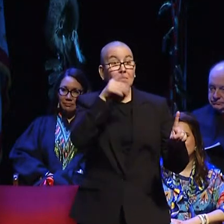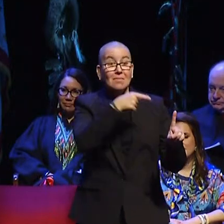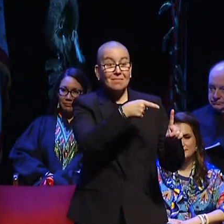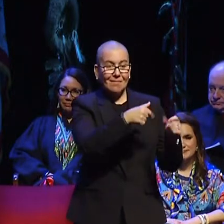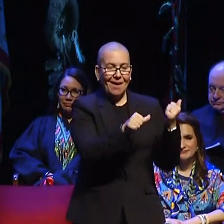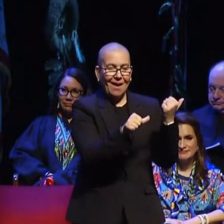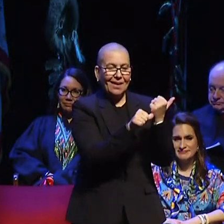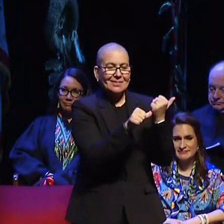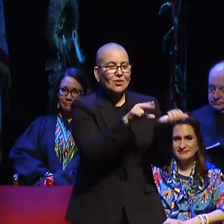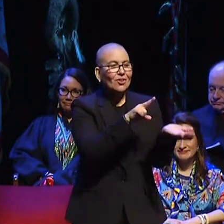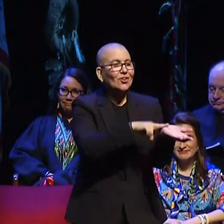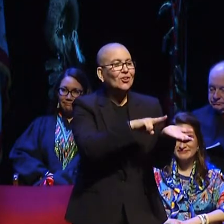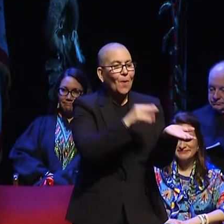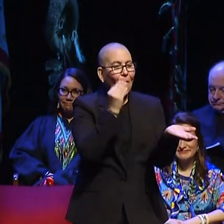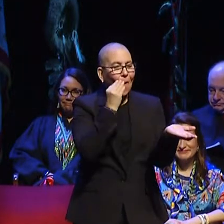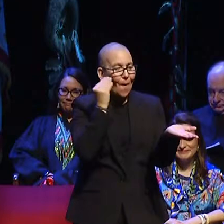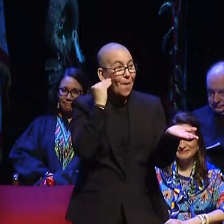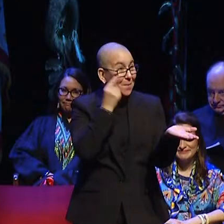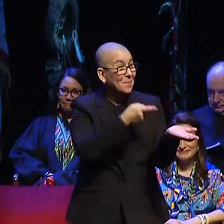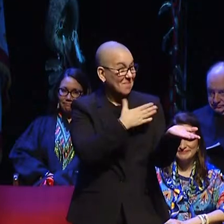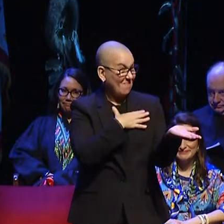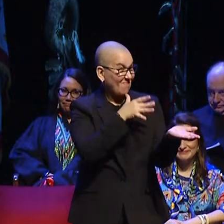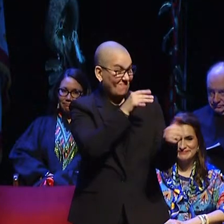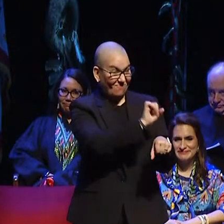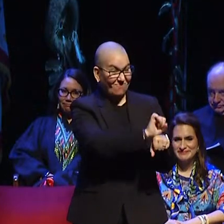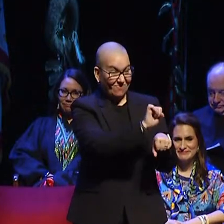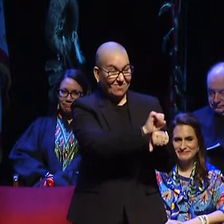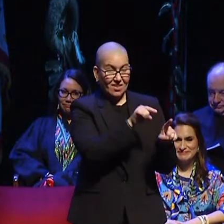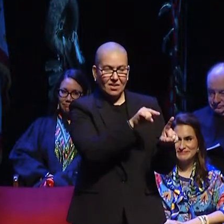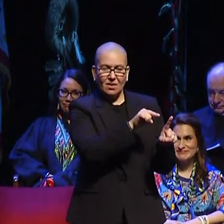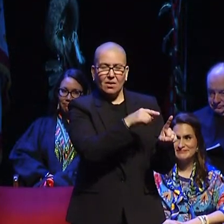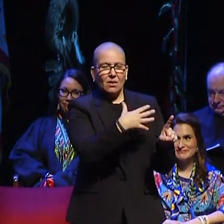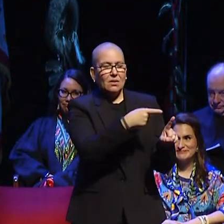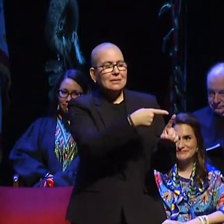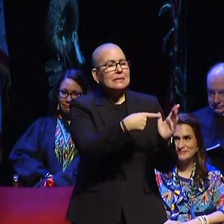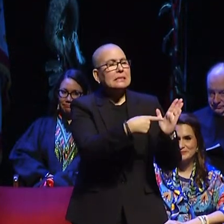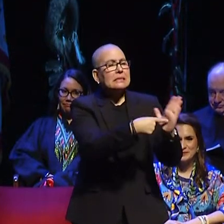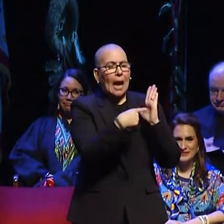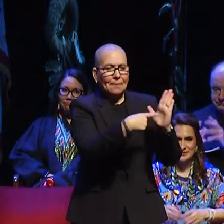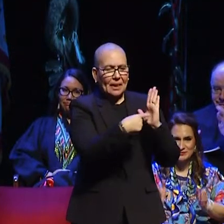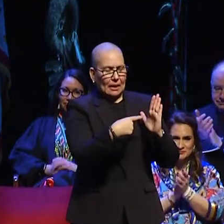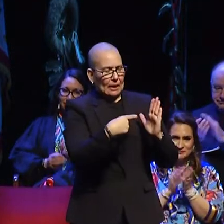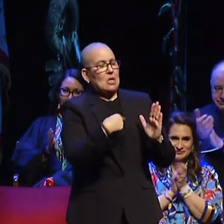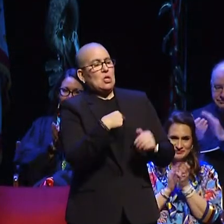your hard work and courage was a powerful example for me in my life, and I thank you for that.